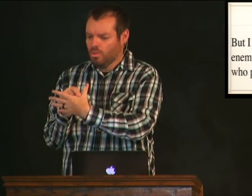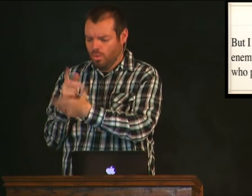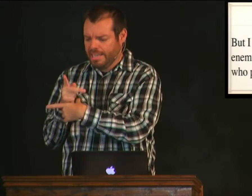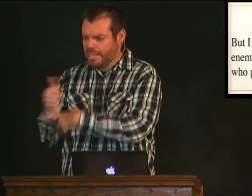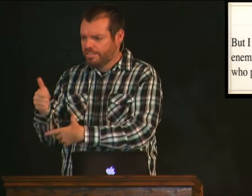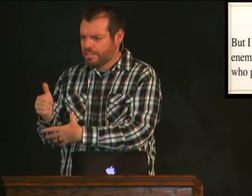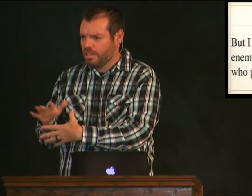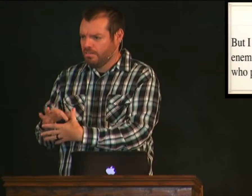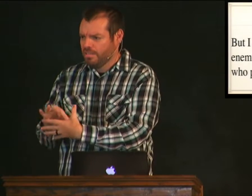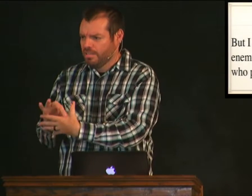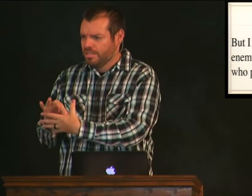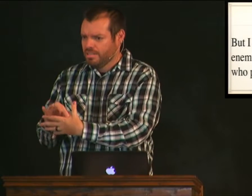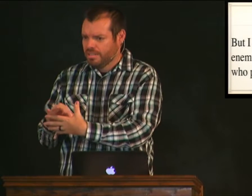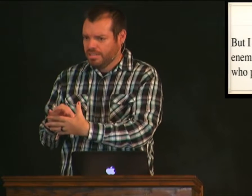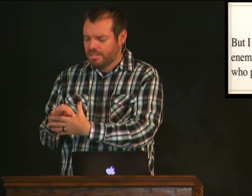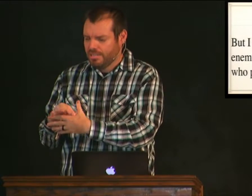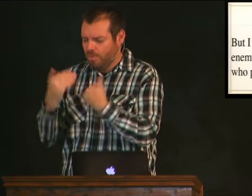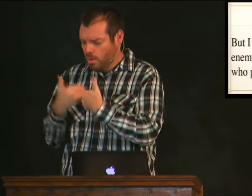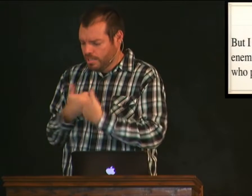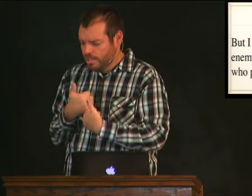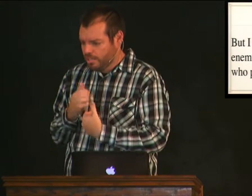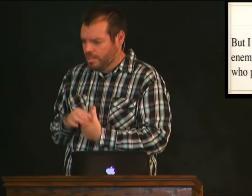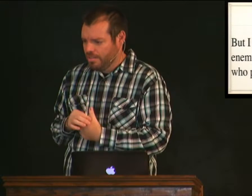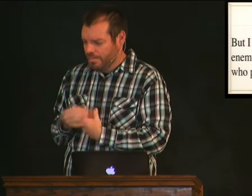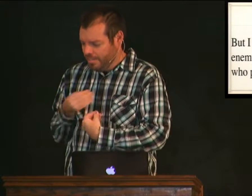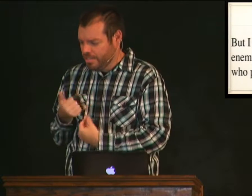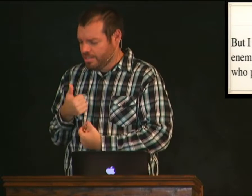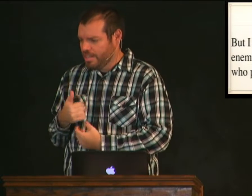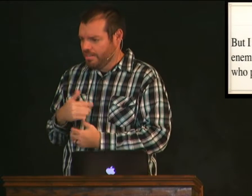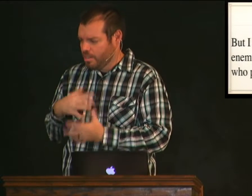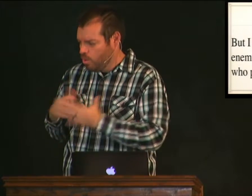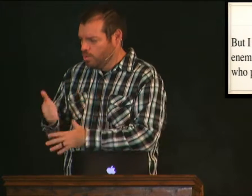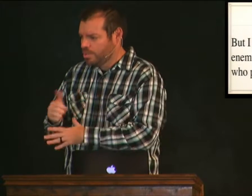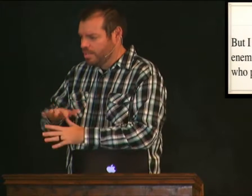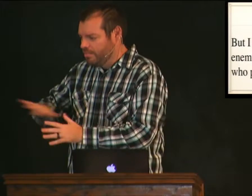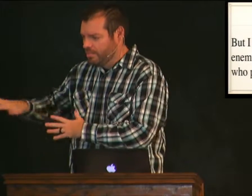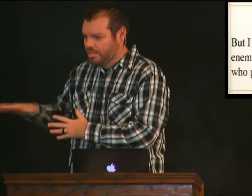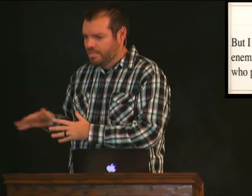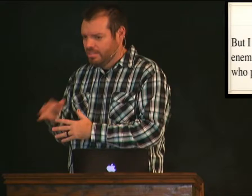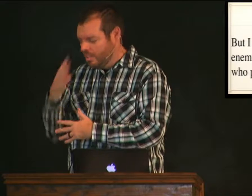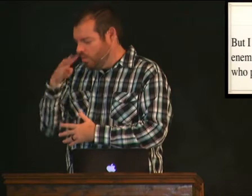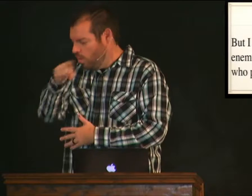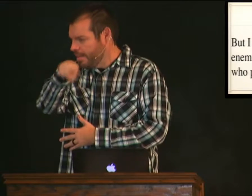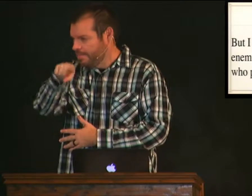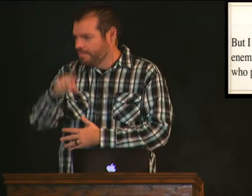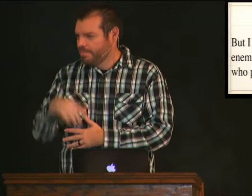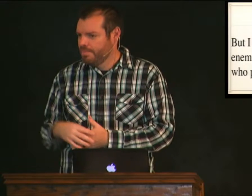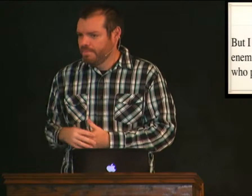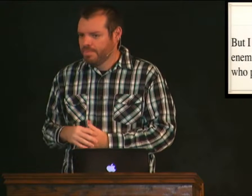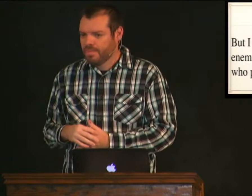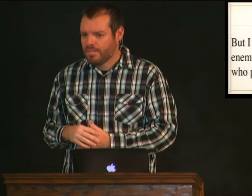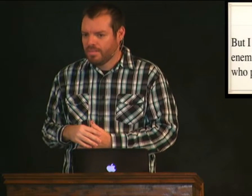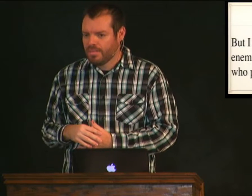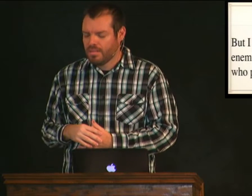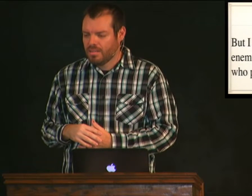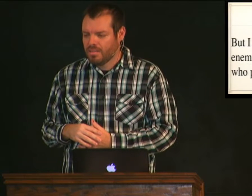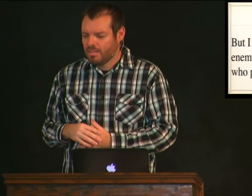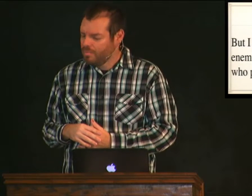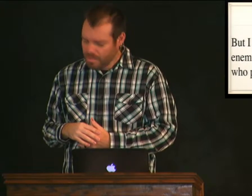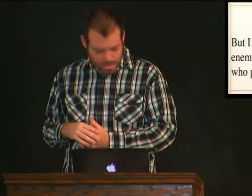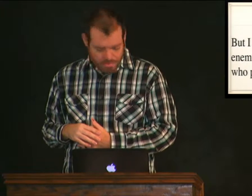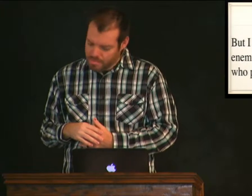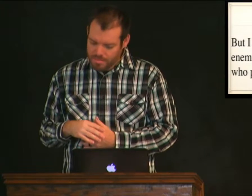you, I'm going to take care of yourself. Focus on yourself. Feed yourself. Clothe yourself. Ignore them.